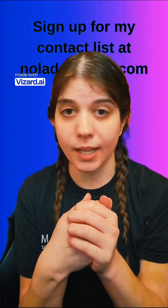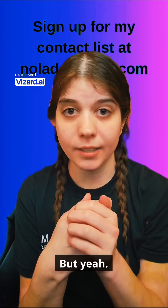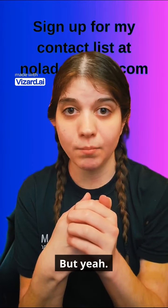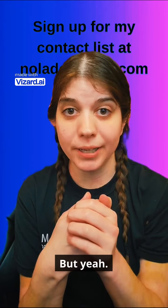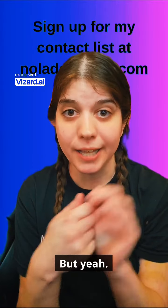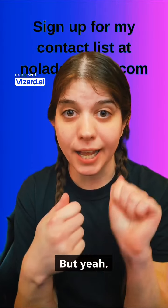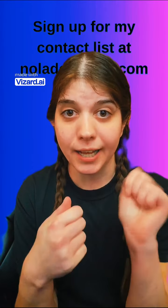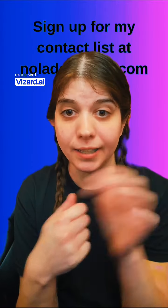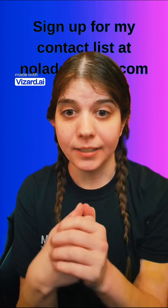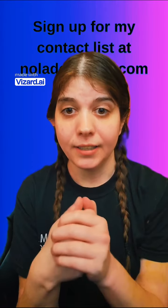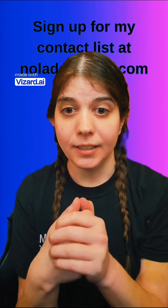But yeah.